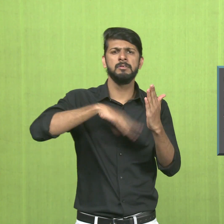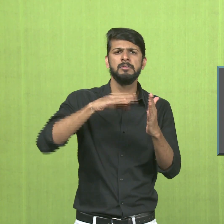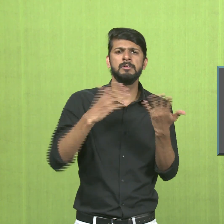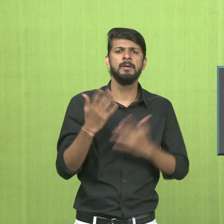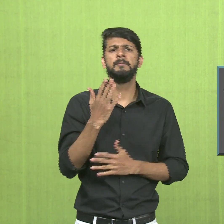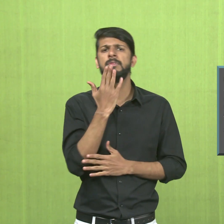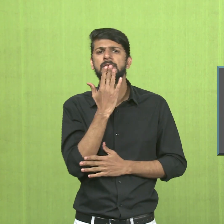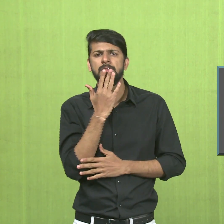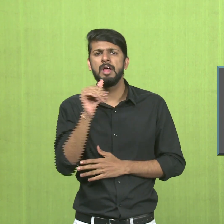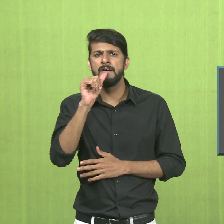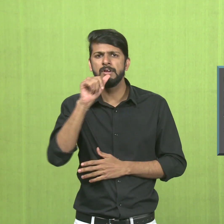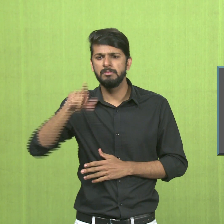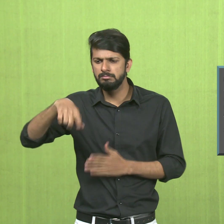The medium is watercolor.